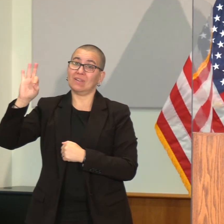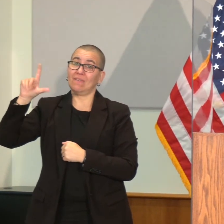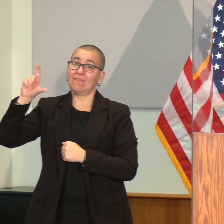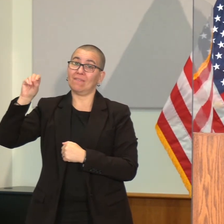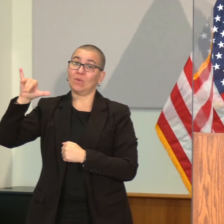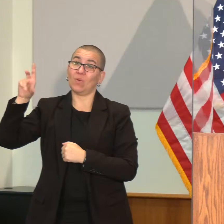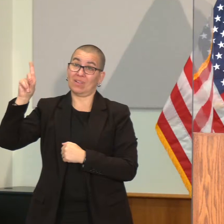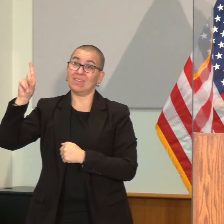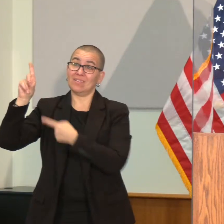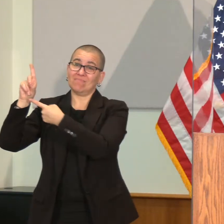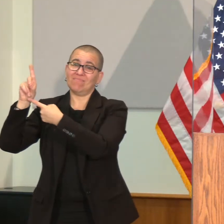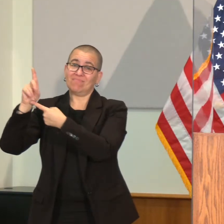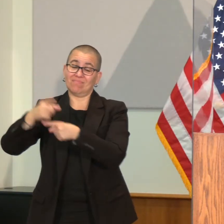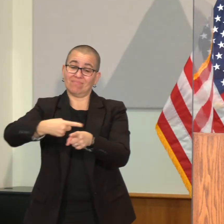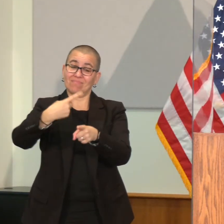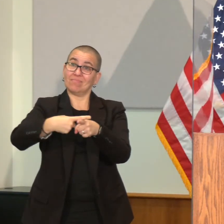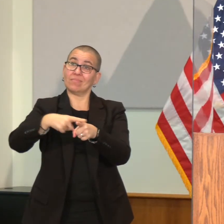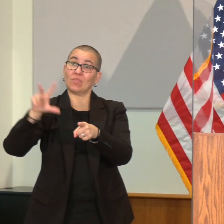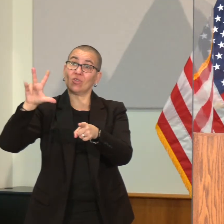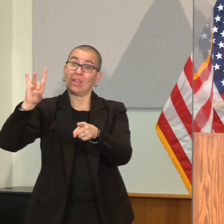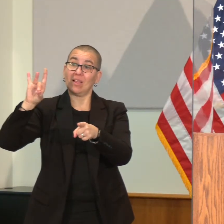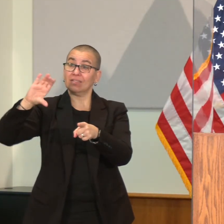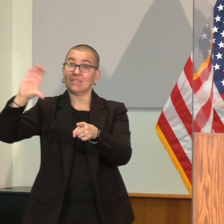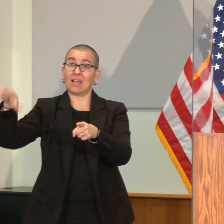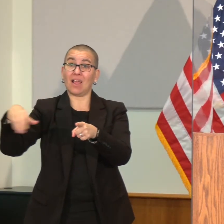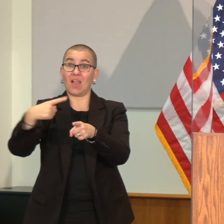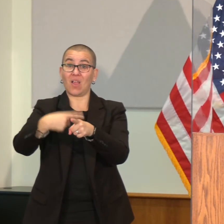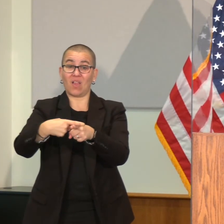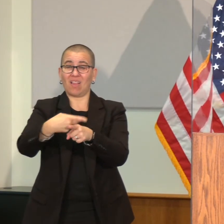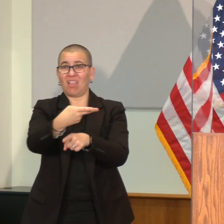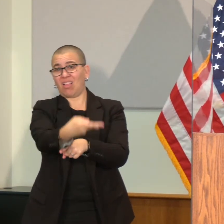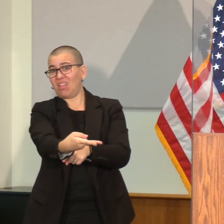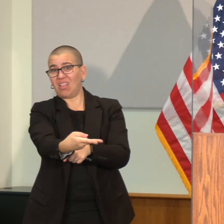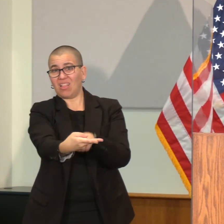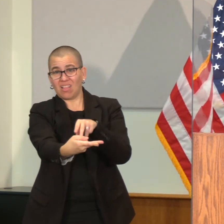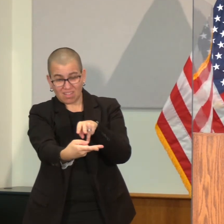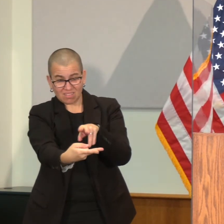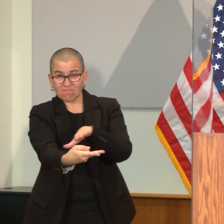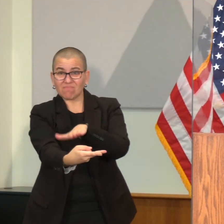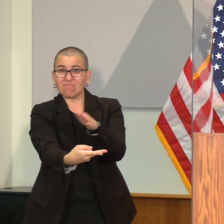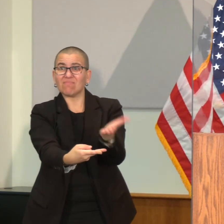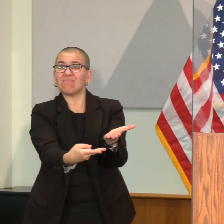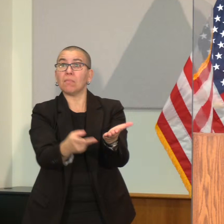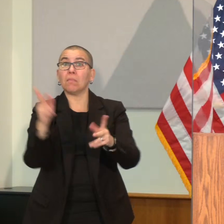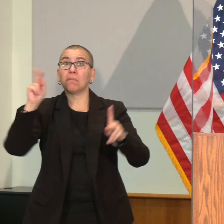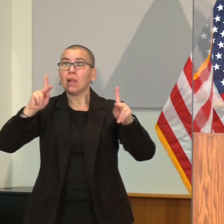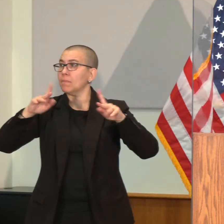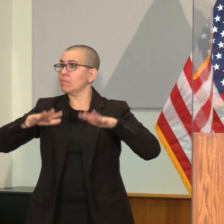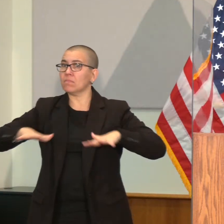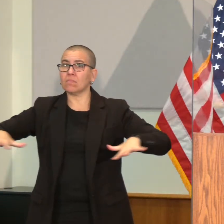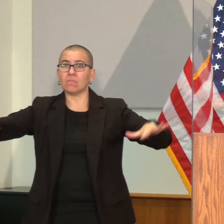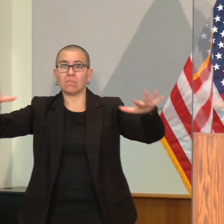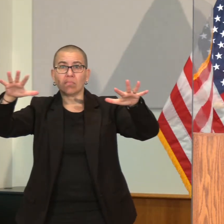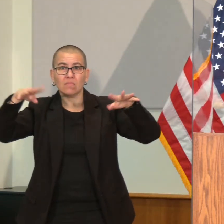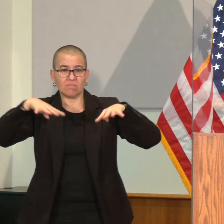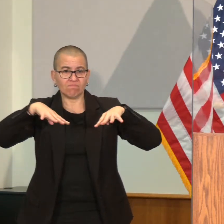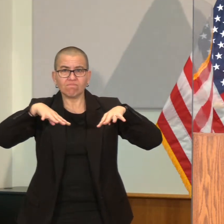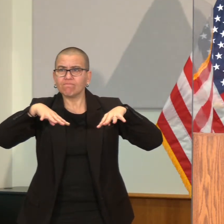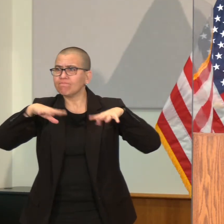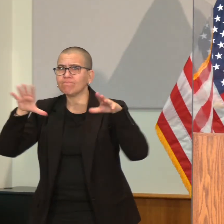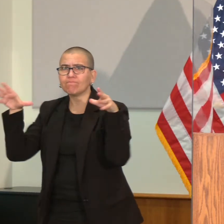uh, this state and this nation has started to come to grips with public safety and the intersection of race and